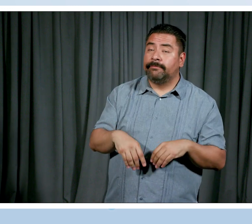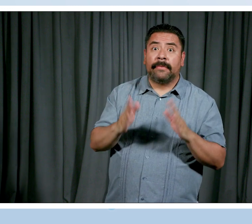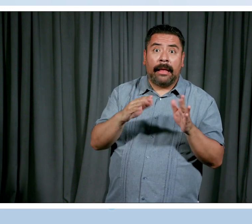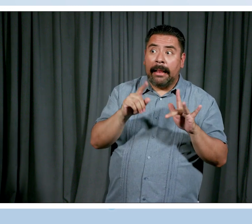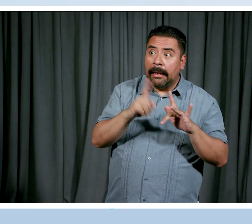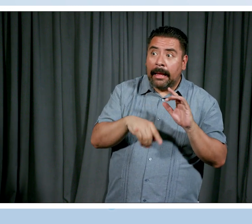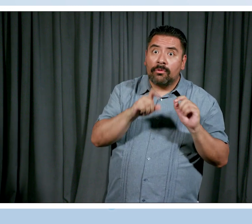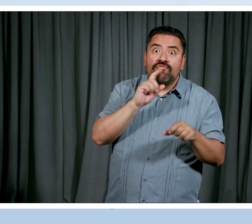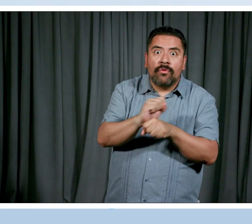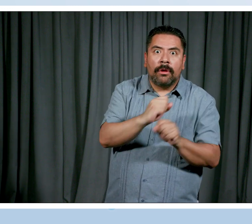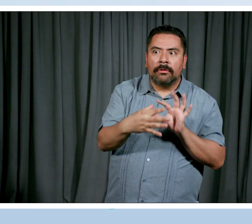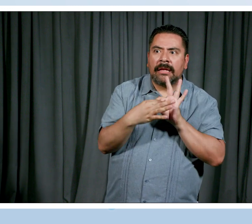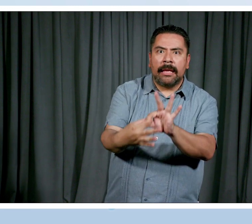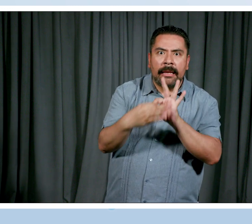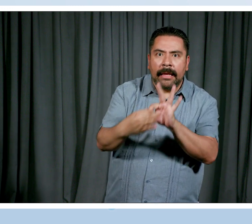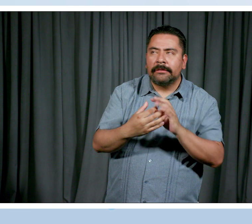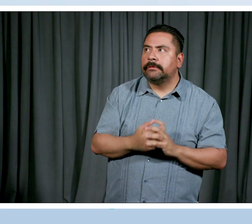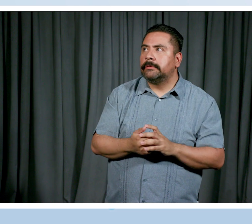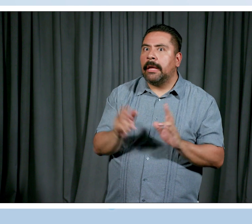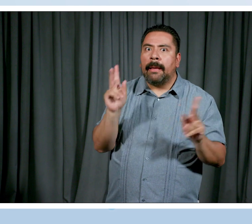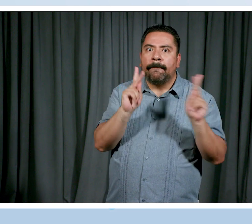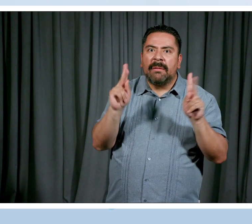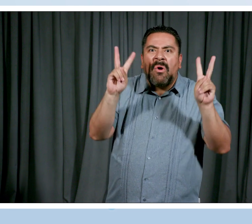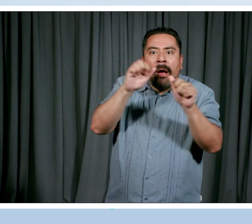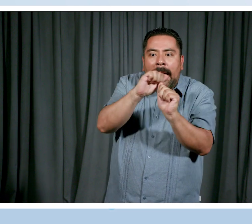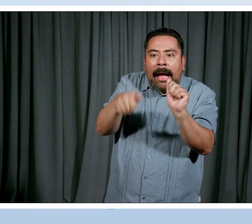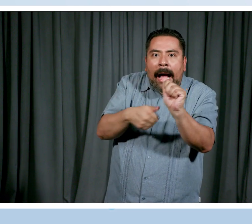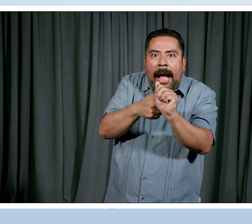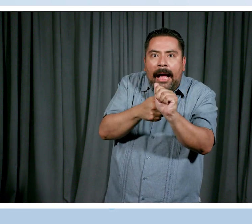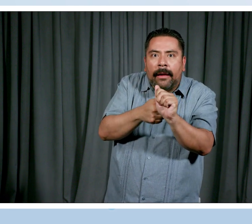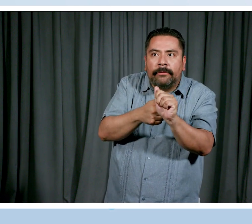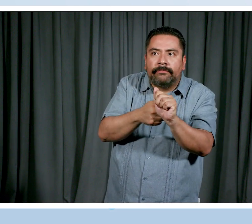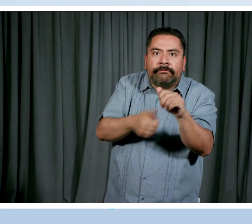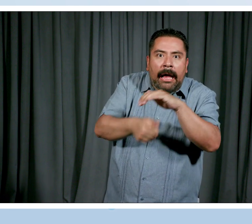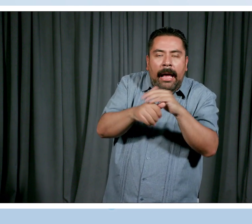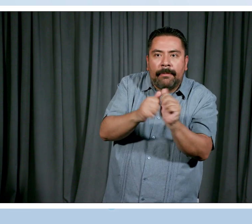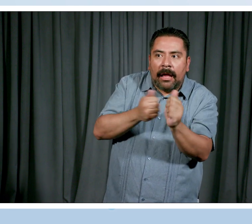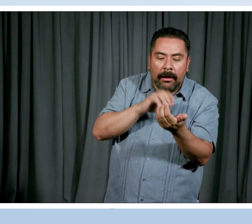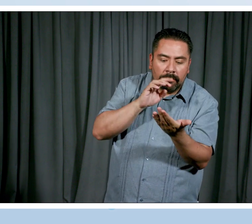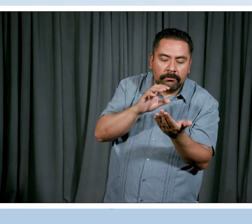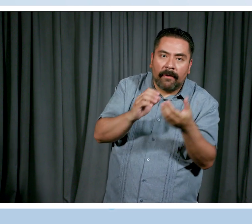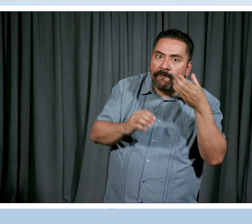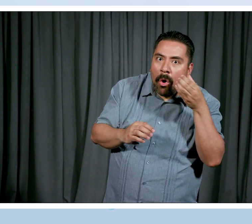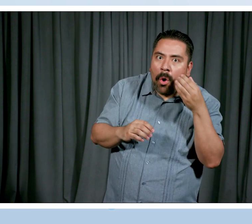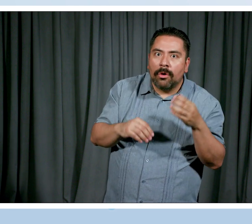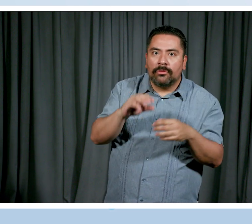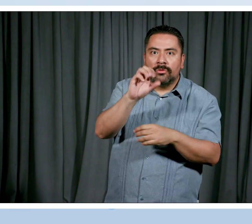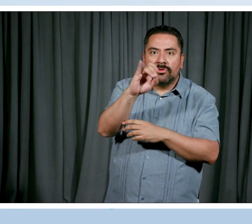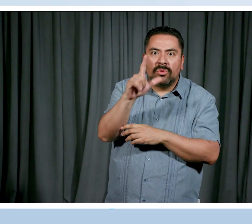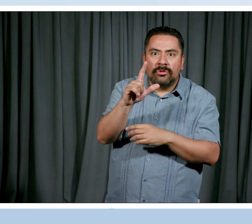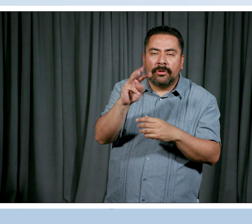real connections with people kind of hiding behind their phones or social media to make a statement, to make points instead of having